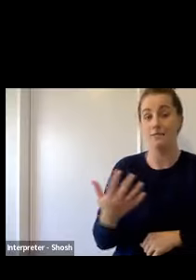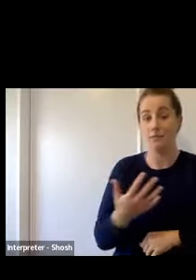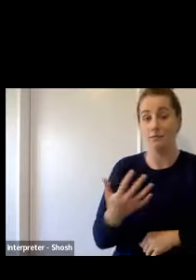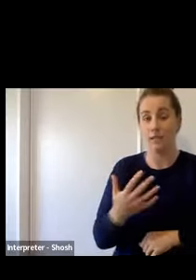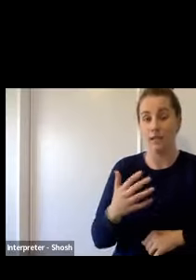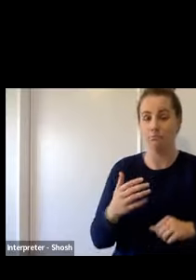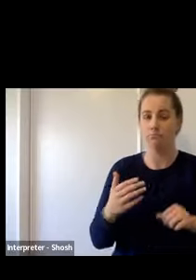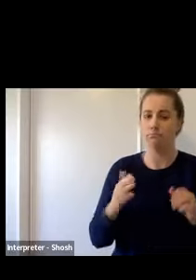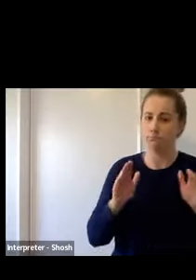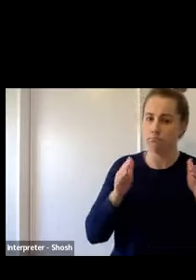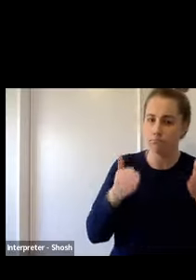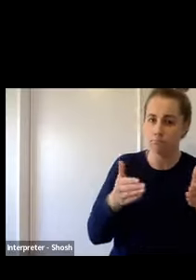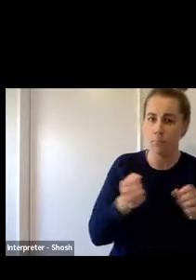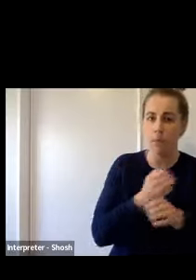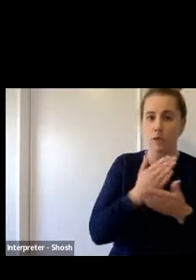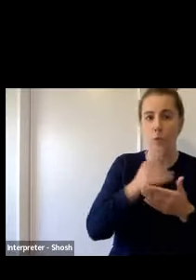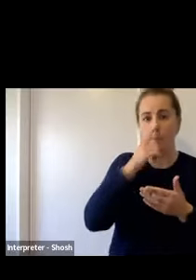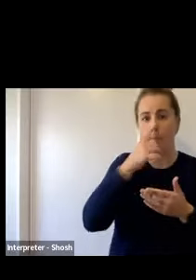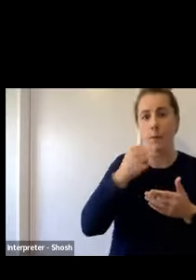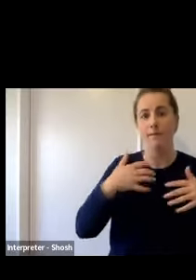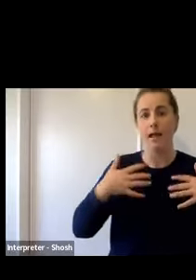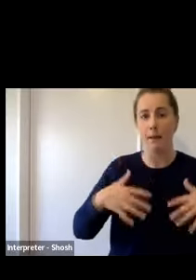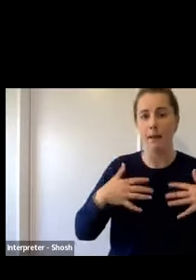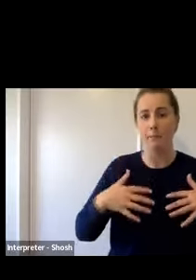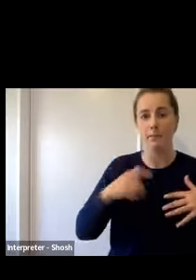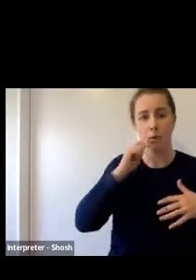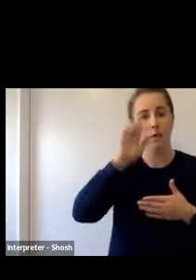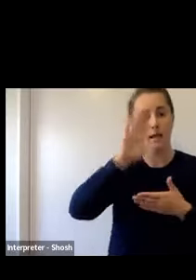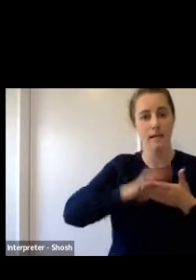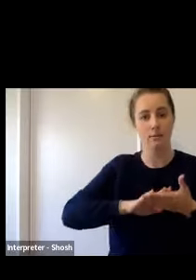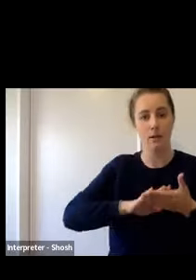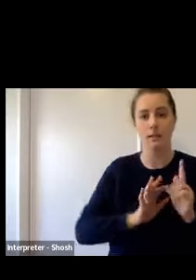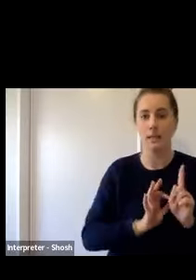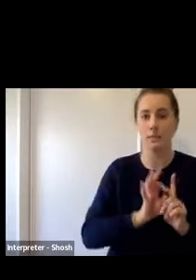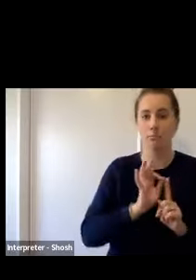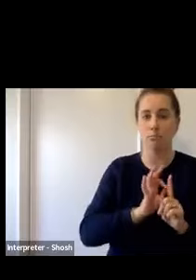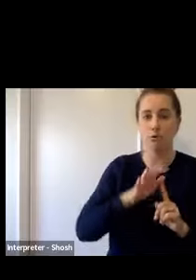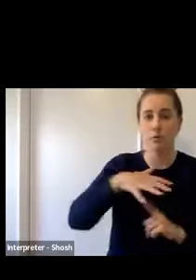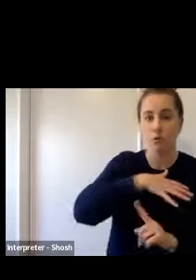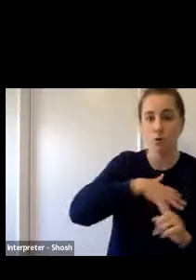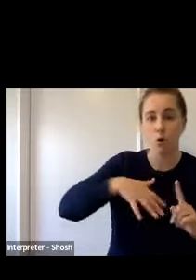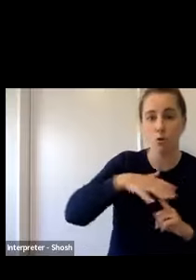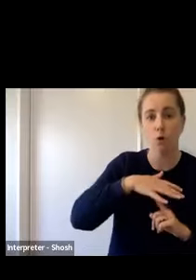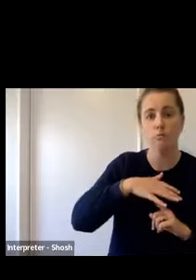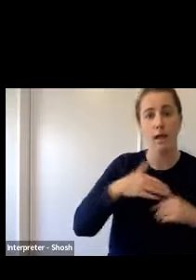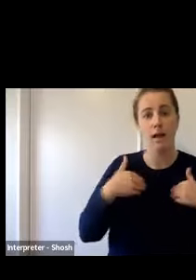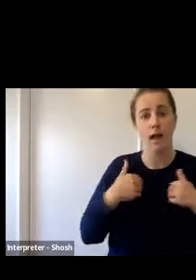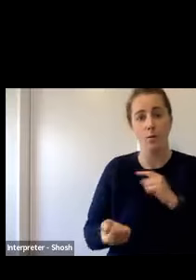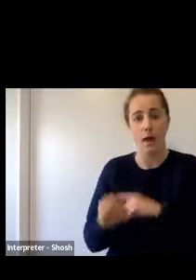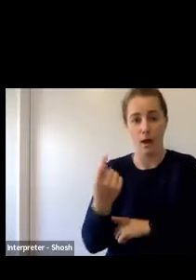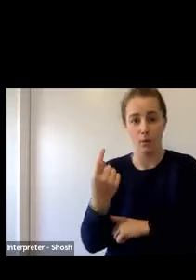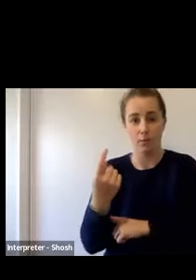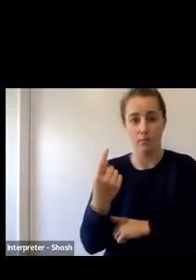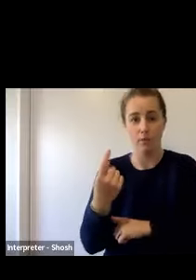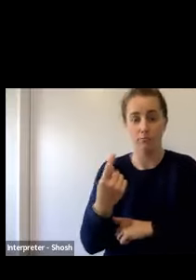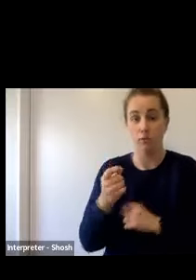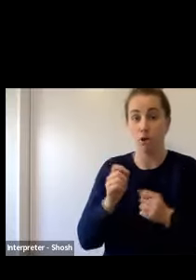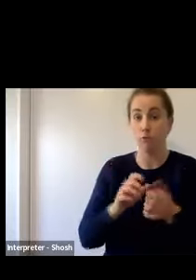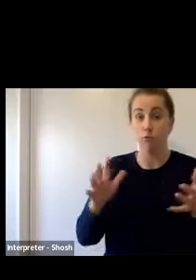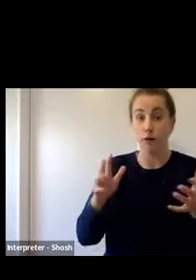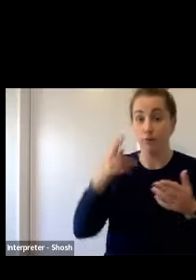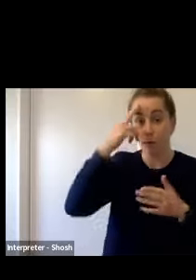at ensuring that people living with epilepsy would experience improved social and health outcomes free from stigma